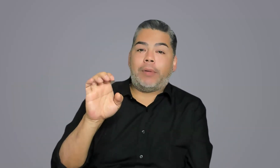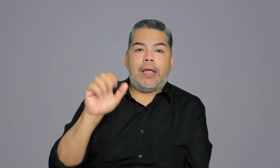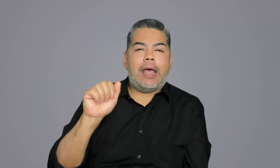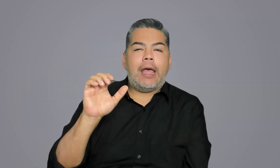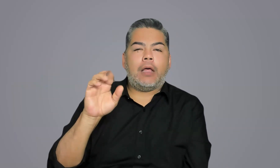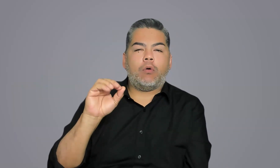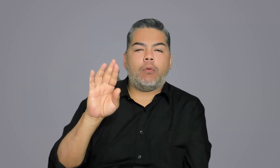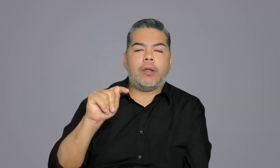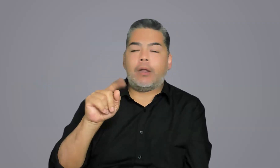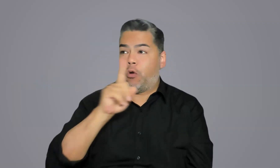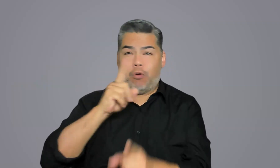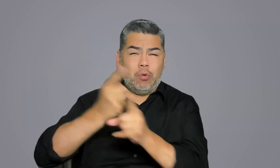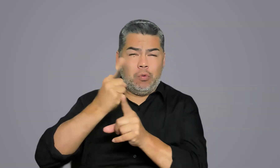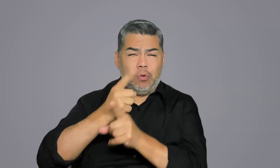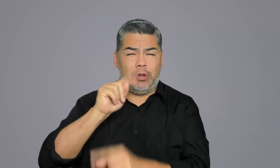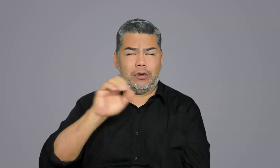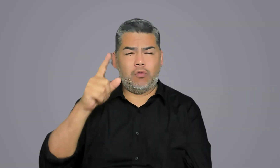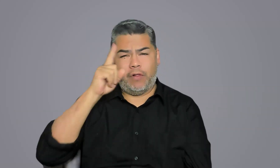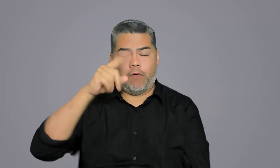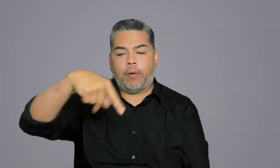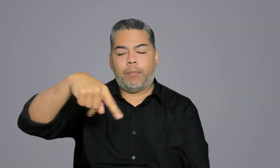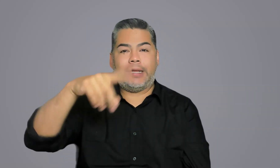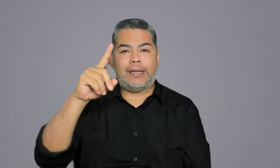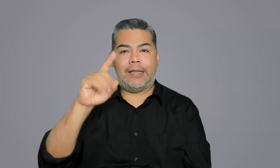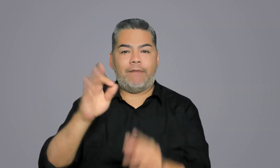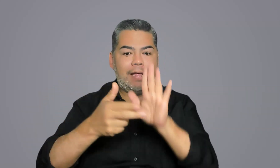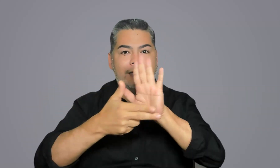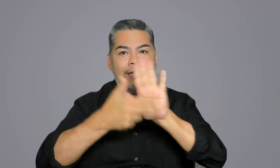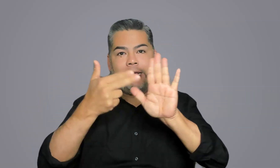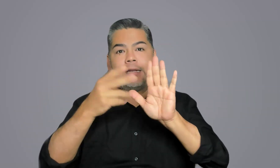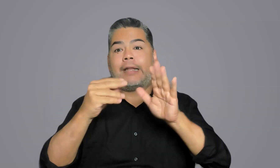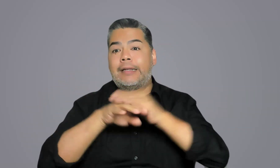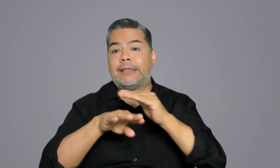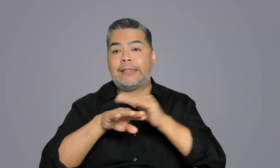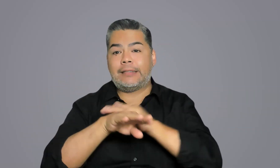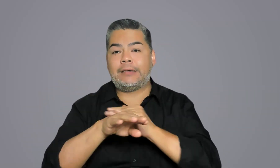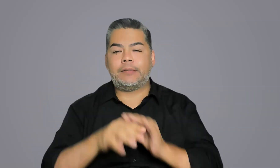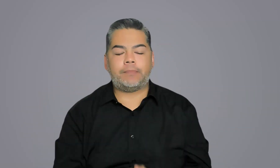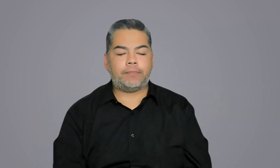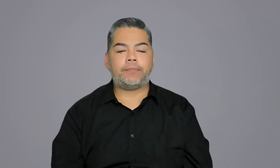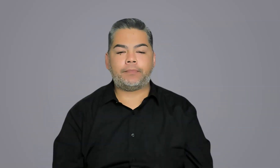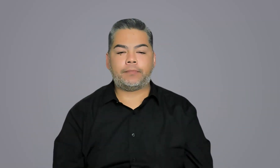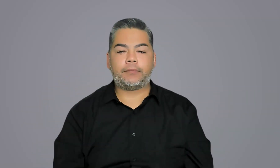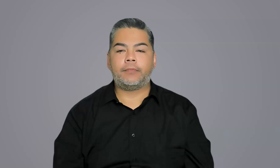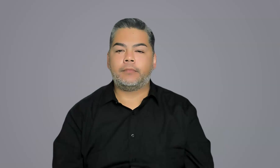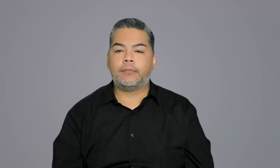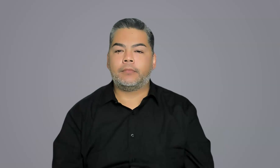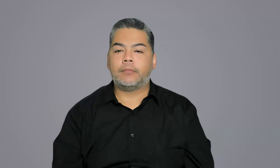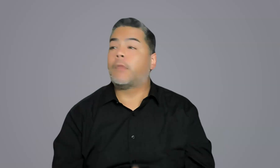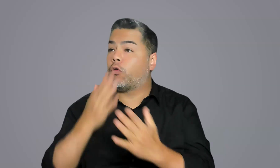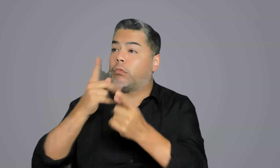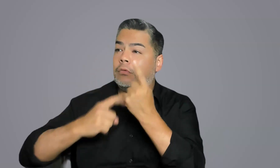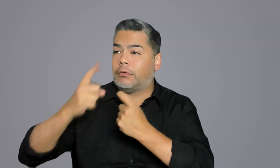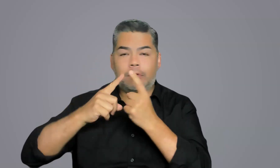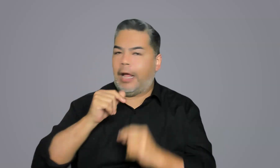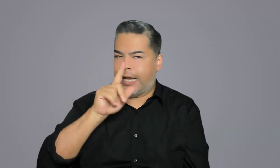only proper tool to make PDFs tagged and accessible? So really good, great question. So no, Adobe Acrobat is